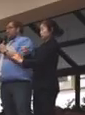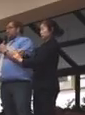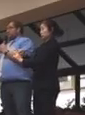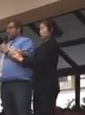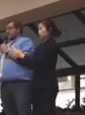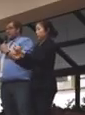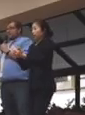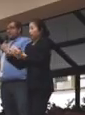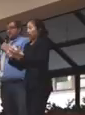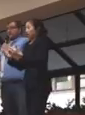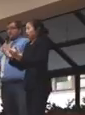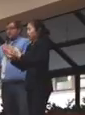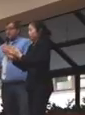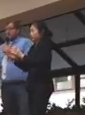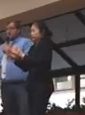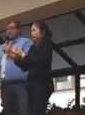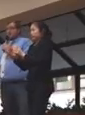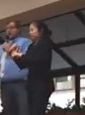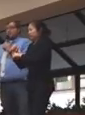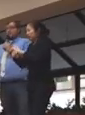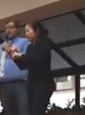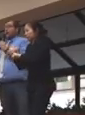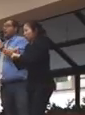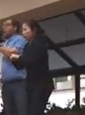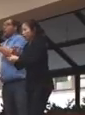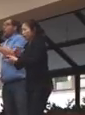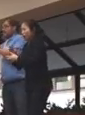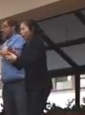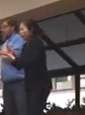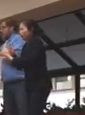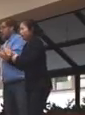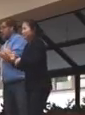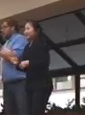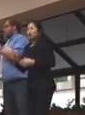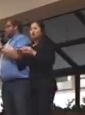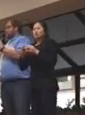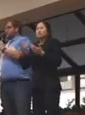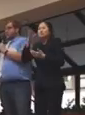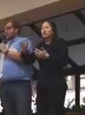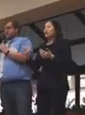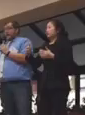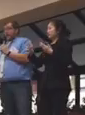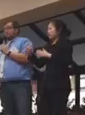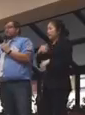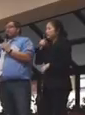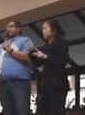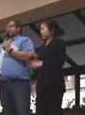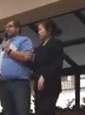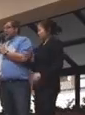that have never had a deaf person come up to them in the middle of assignment saying, "What the hell are you doing here? You should quit